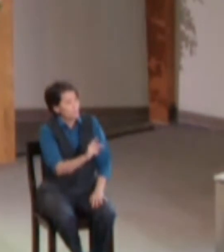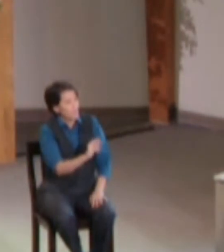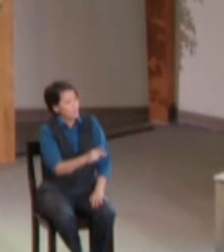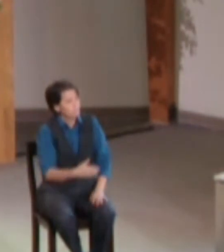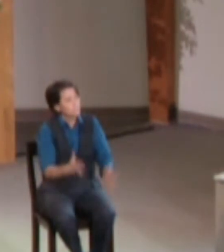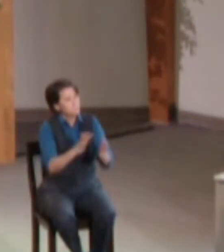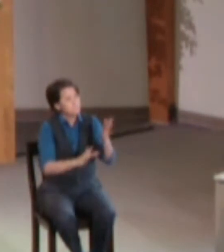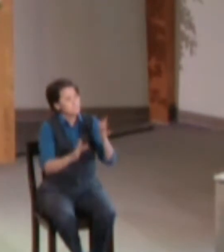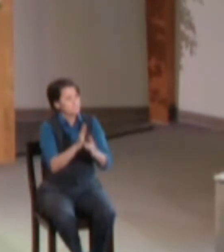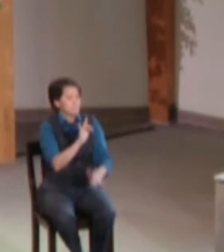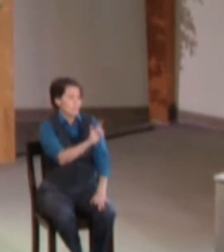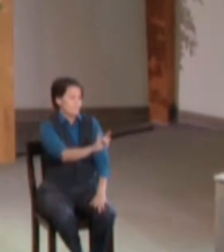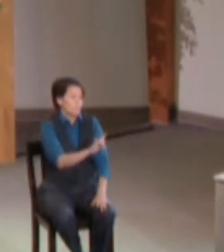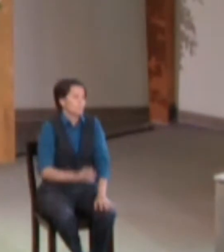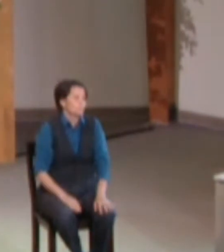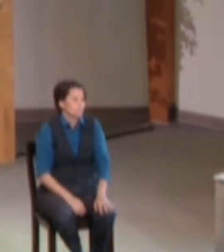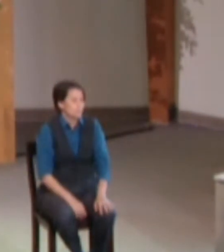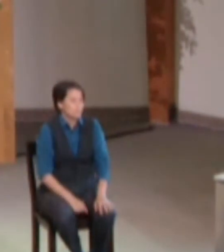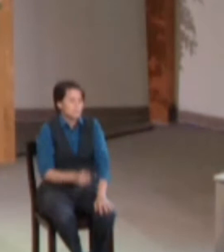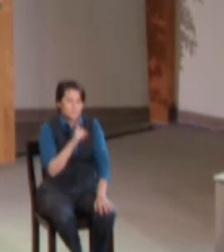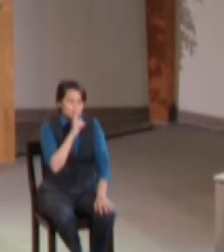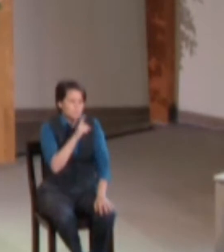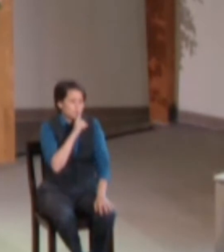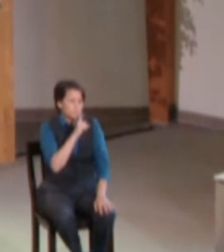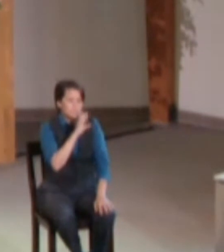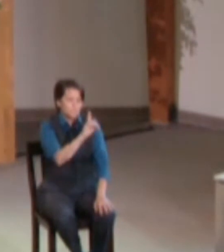Jesus loved you. He really, really do.